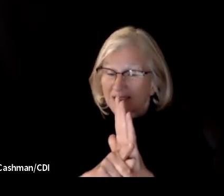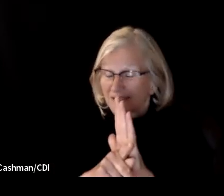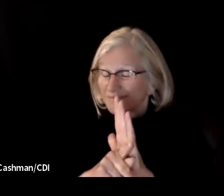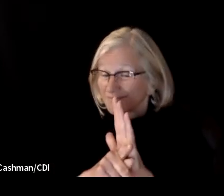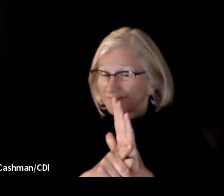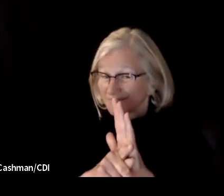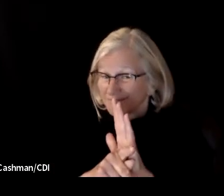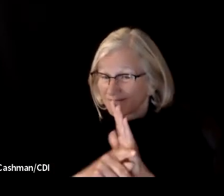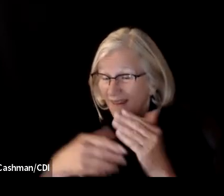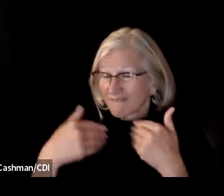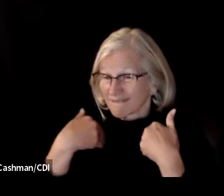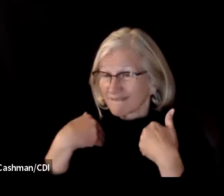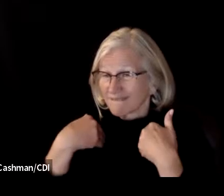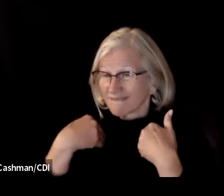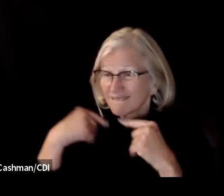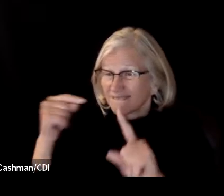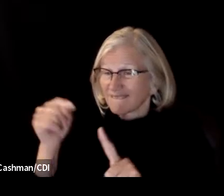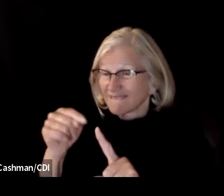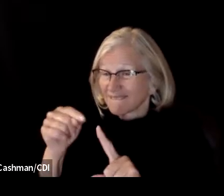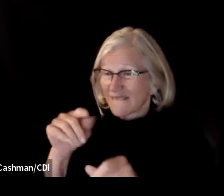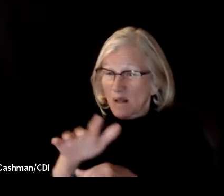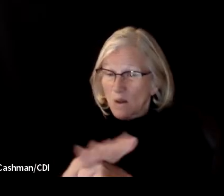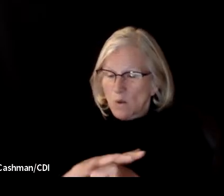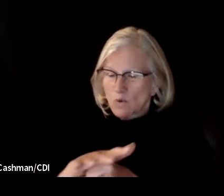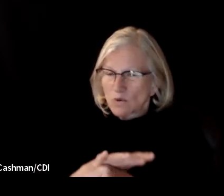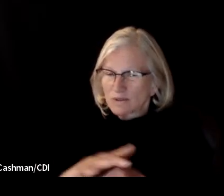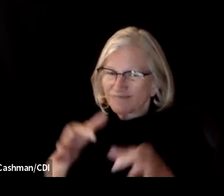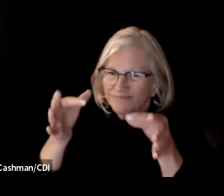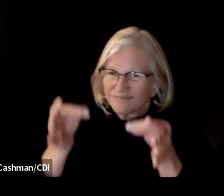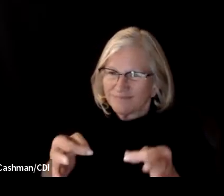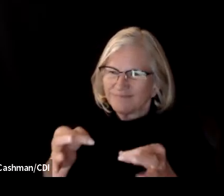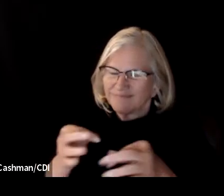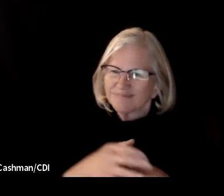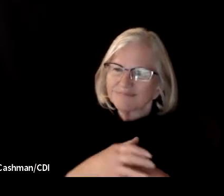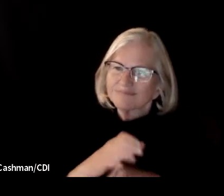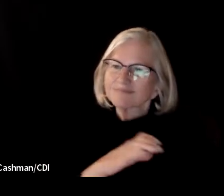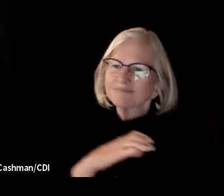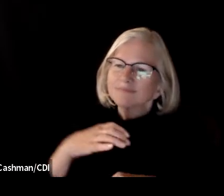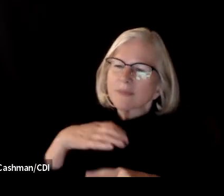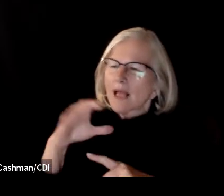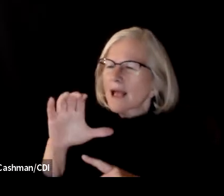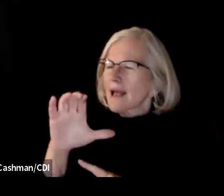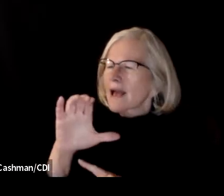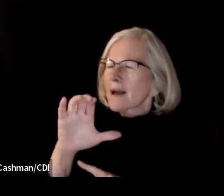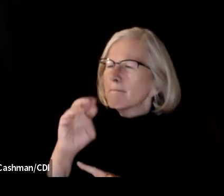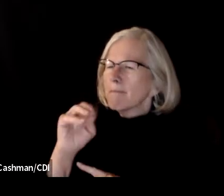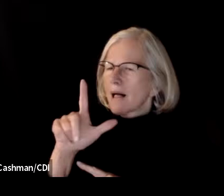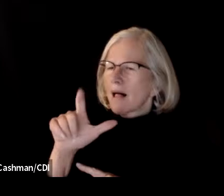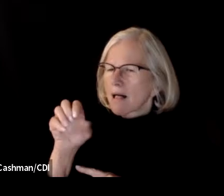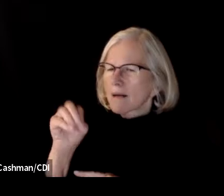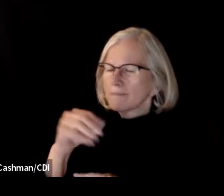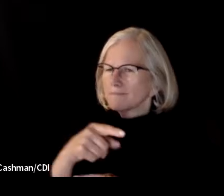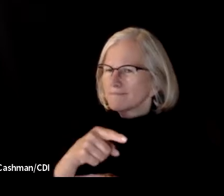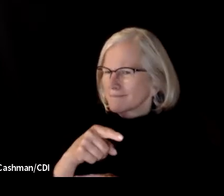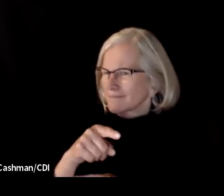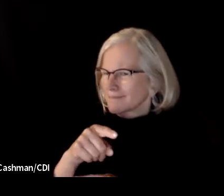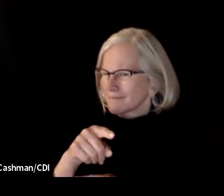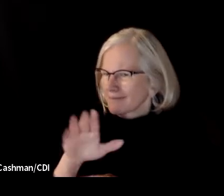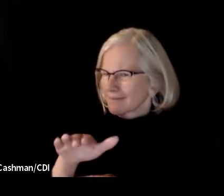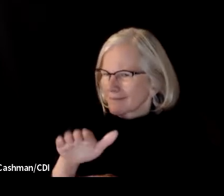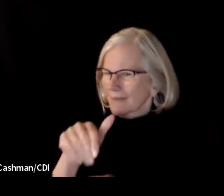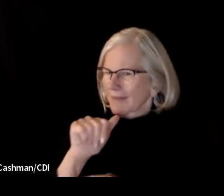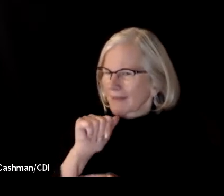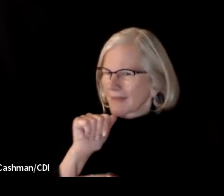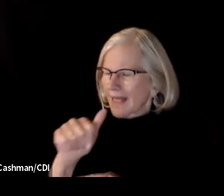local level. Okay, so because Commissioner Malcolm mentioned, of course, there's no mandate. There's not a statewide mandate. But